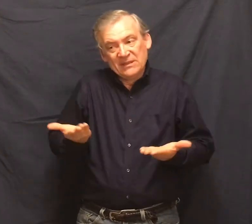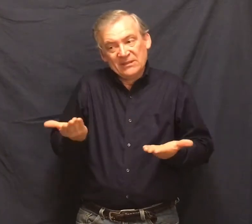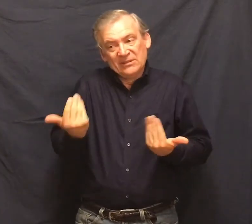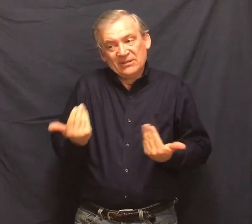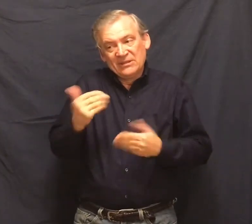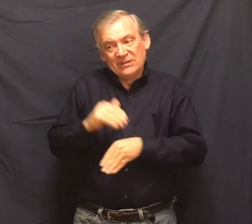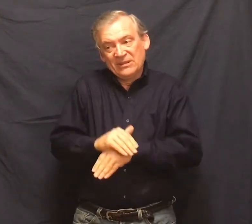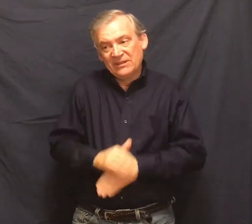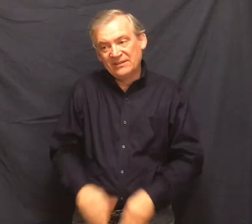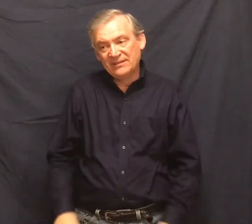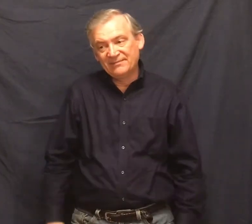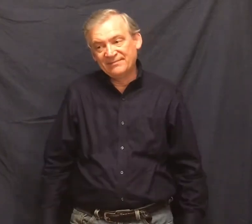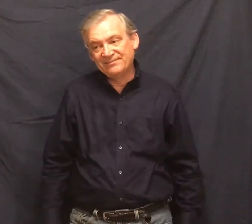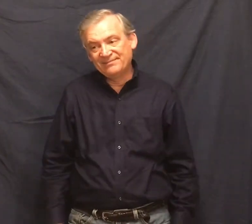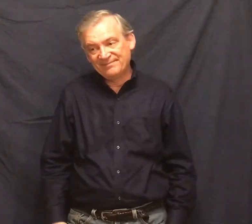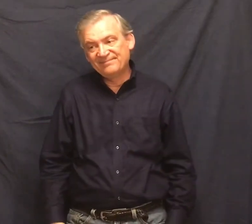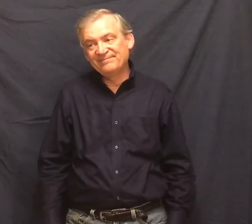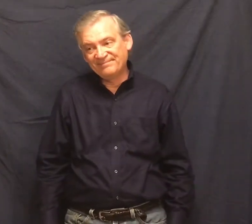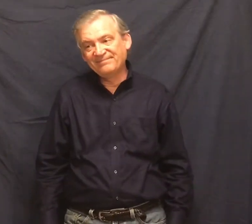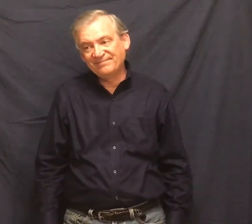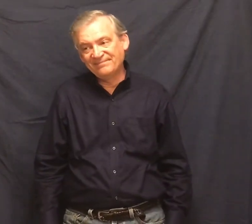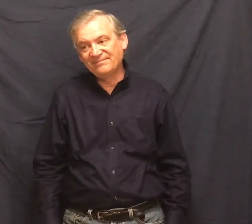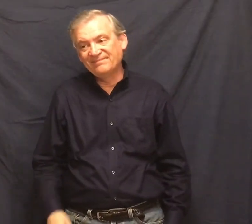"He'd sleep right alongside that box in the barn."